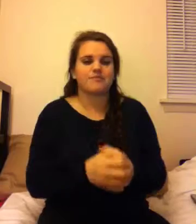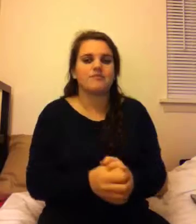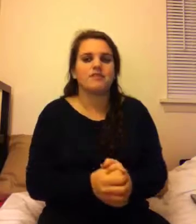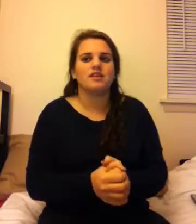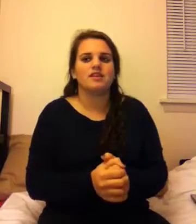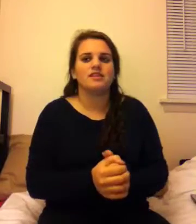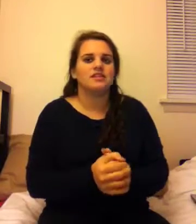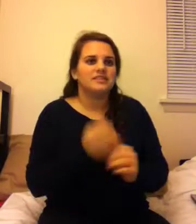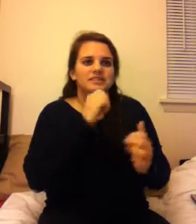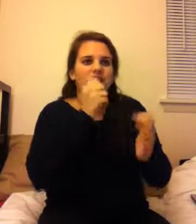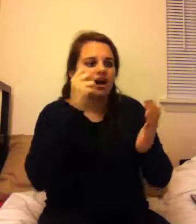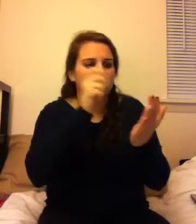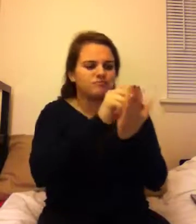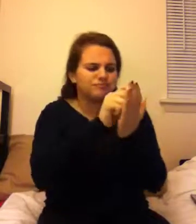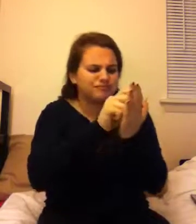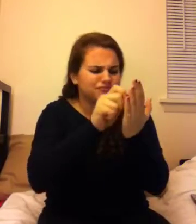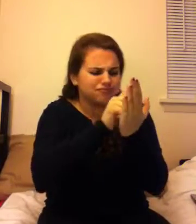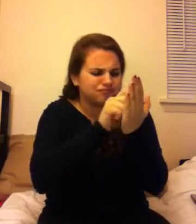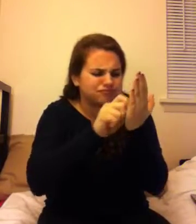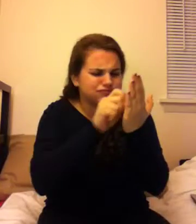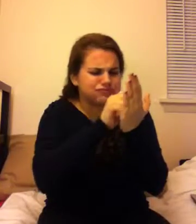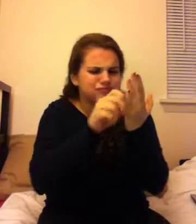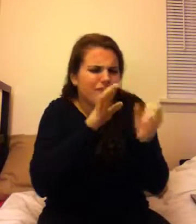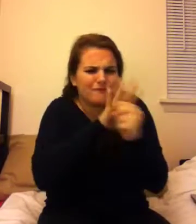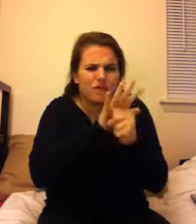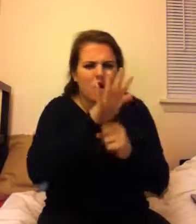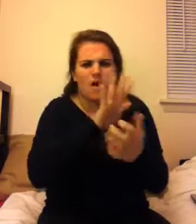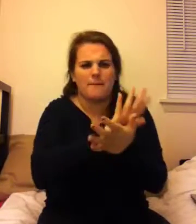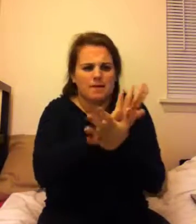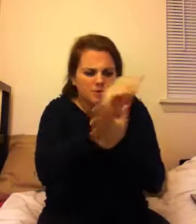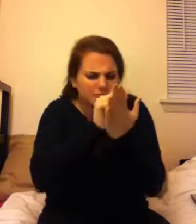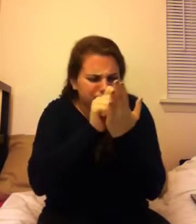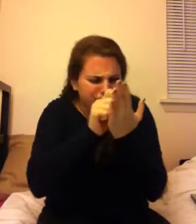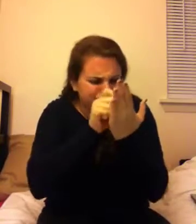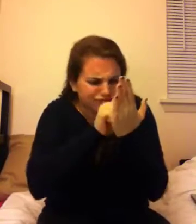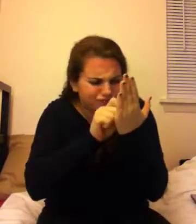Your managers will give you as much paper as you need.